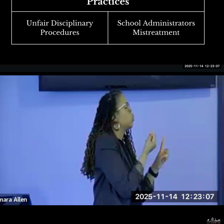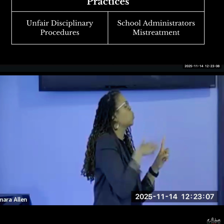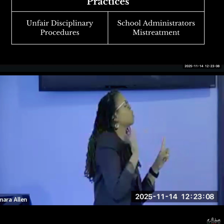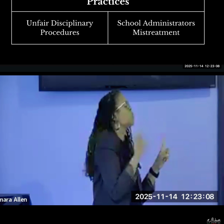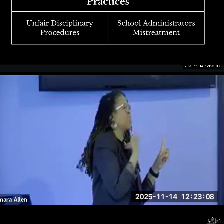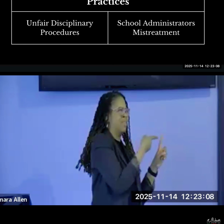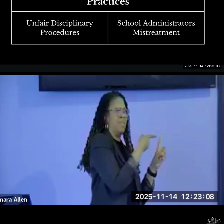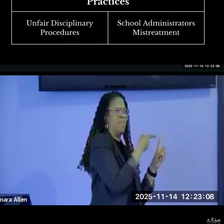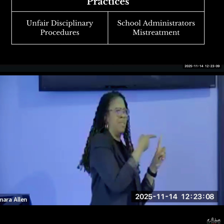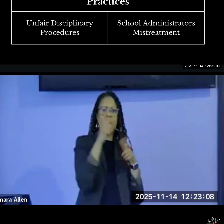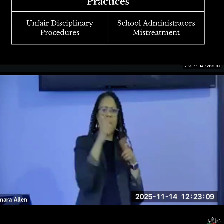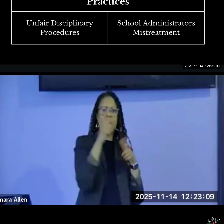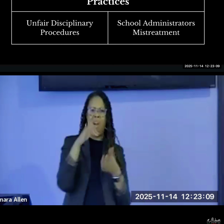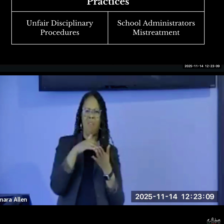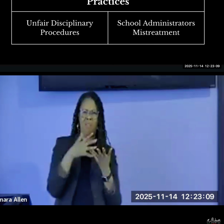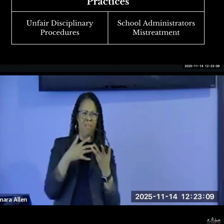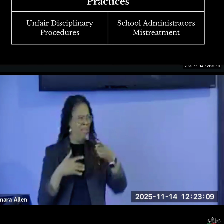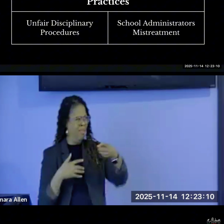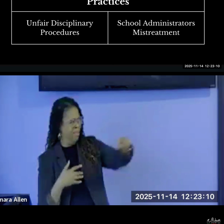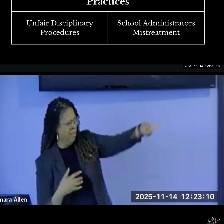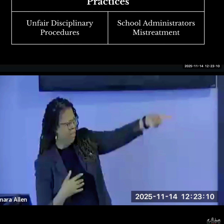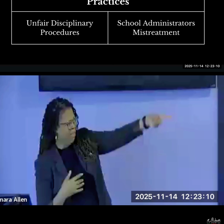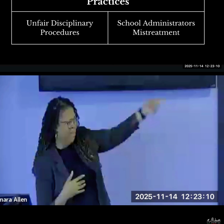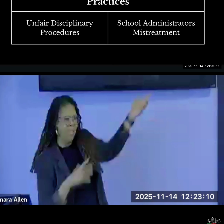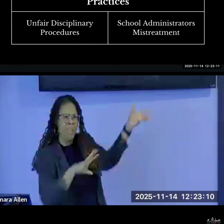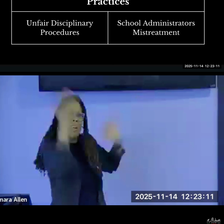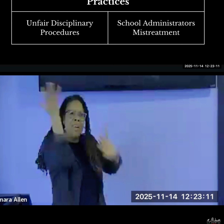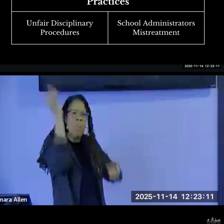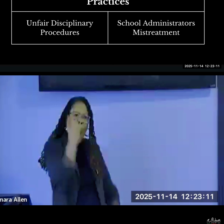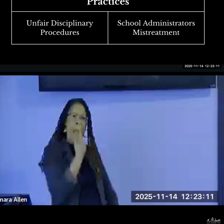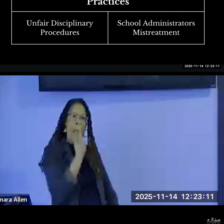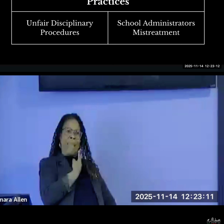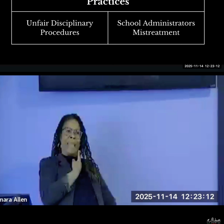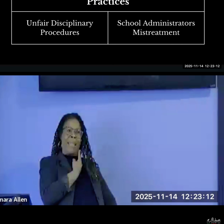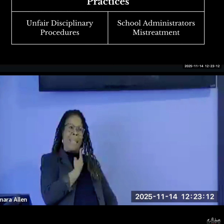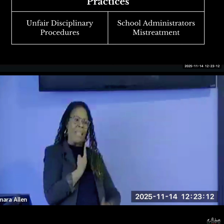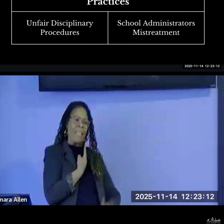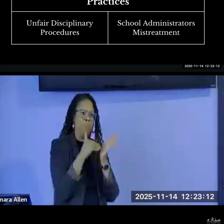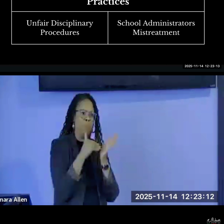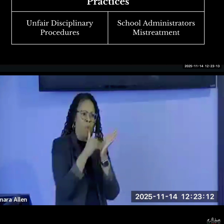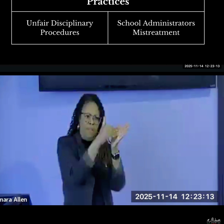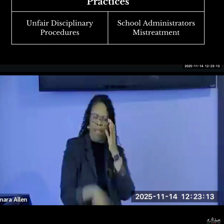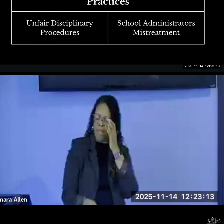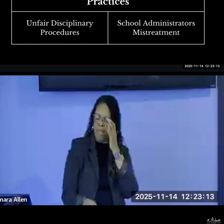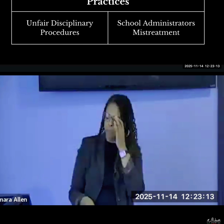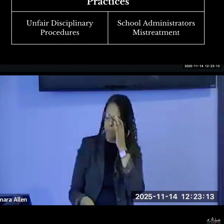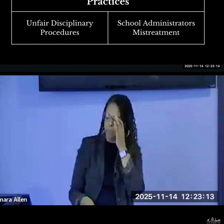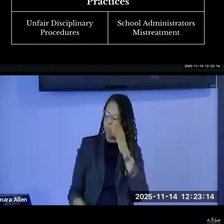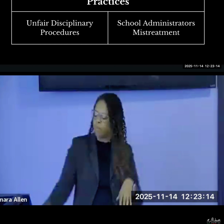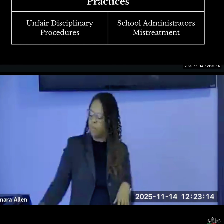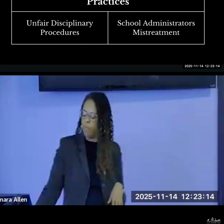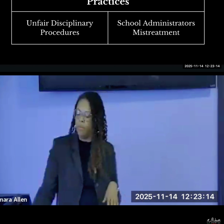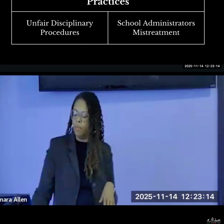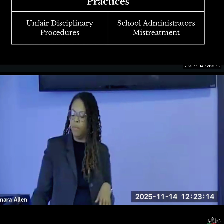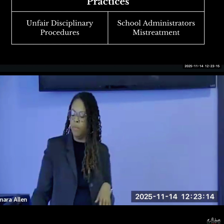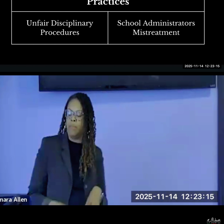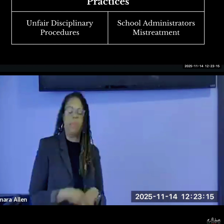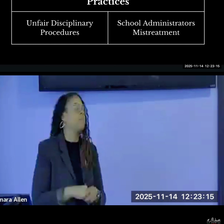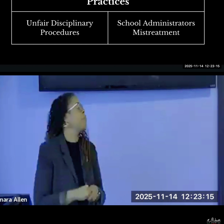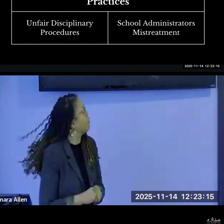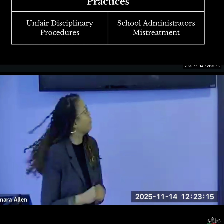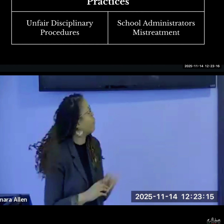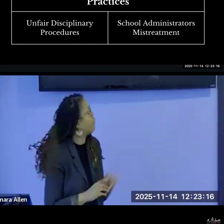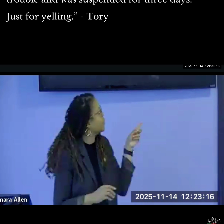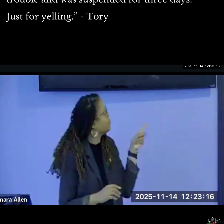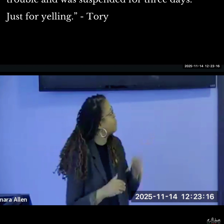Who was always accused or thought to be of blame when something happened. And was always singled out. This